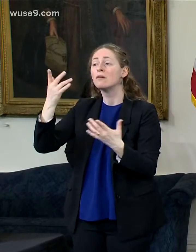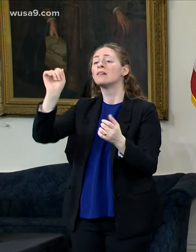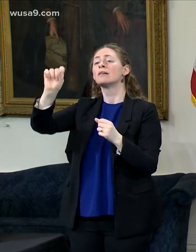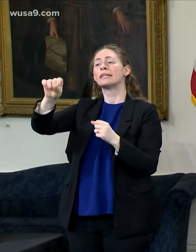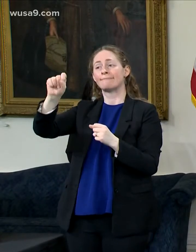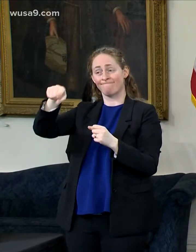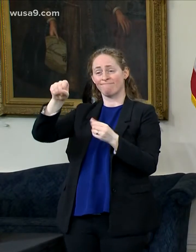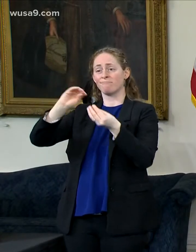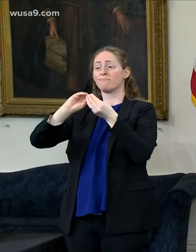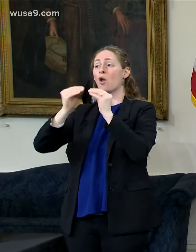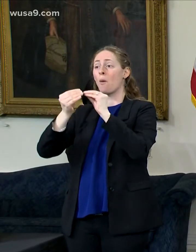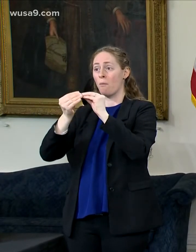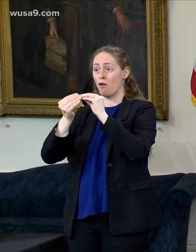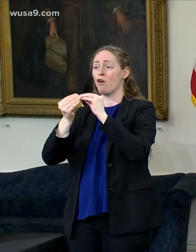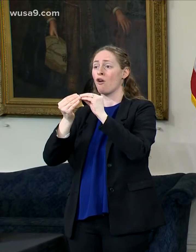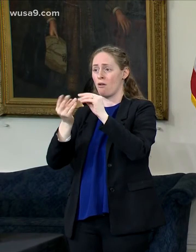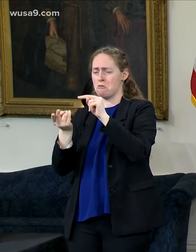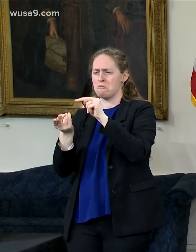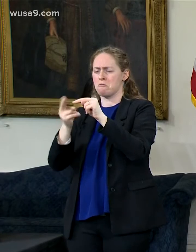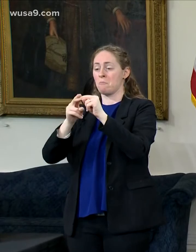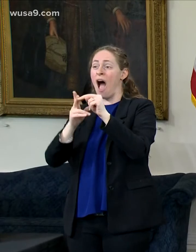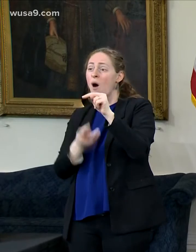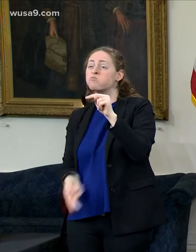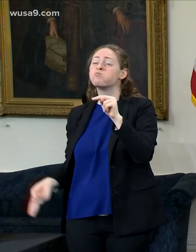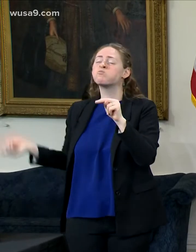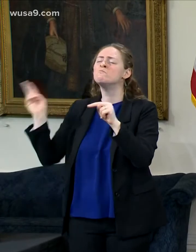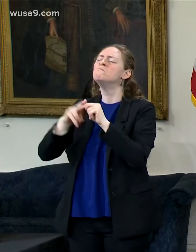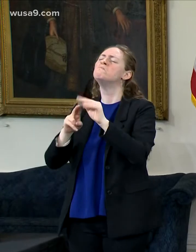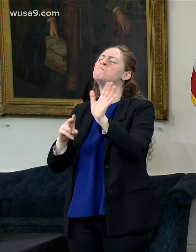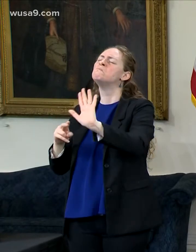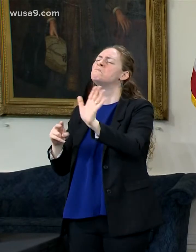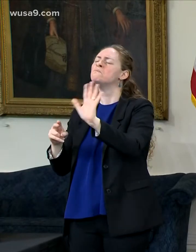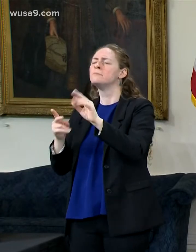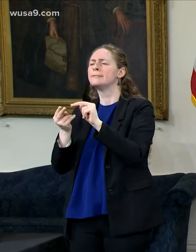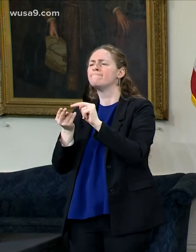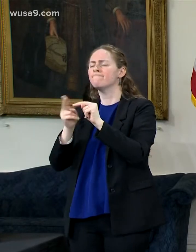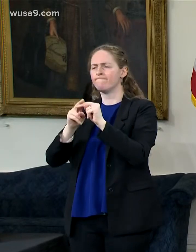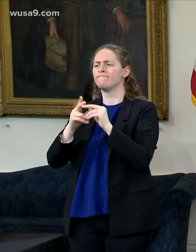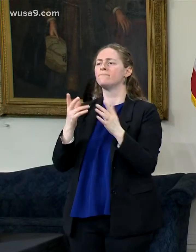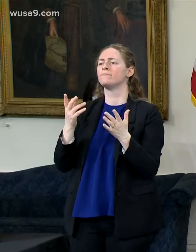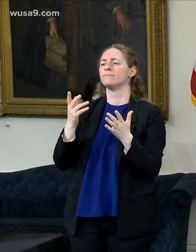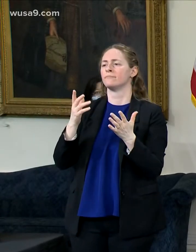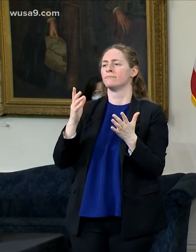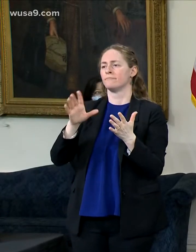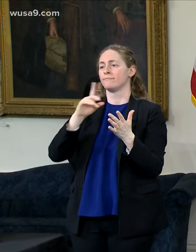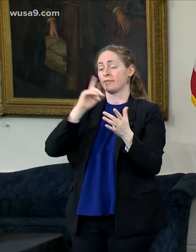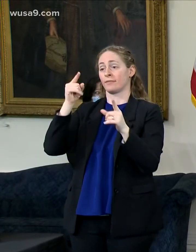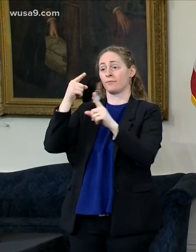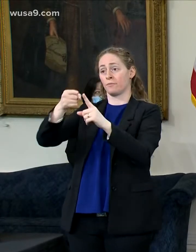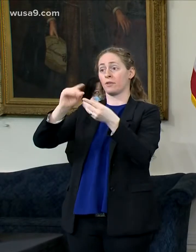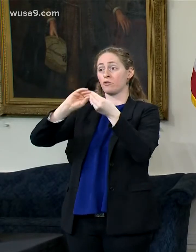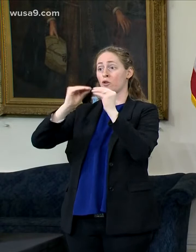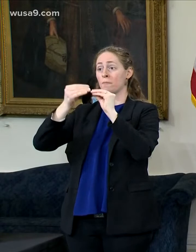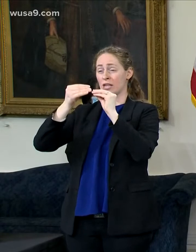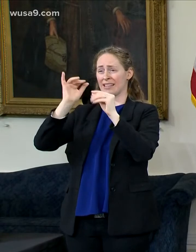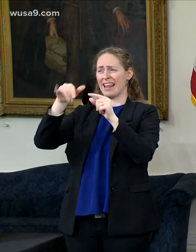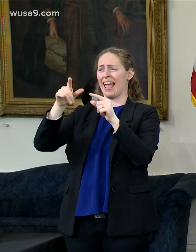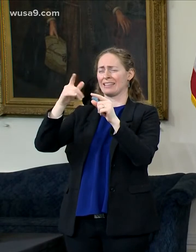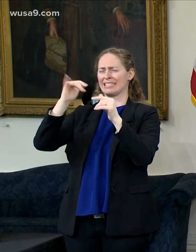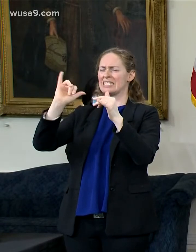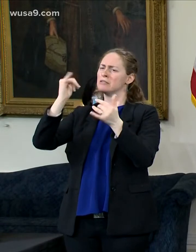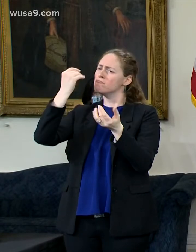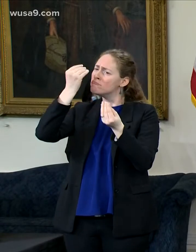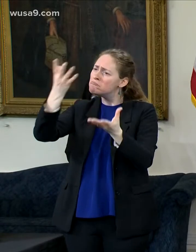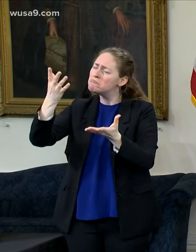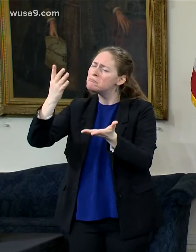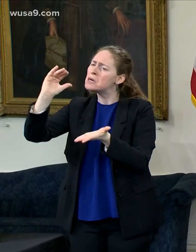have any spikes anywhere. Still well below all the projections and well below our previous highs. But it's concerning.